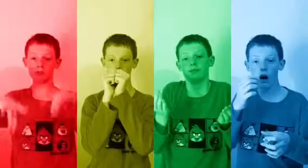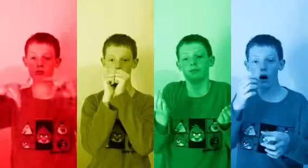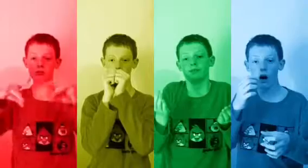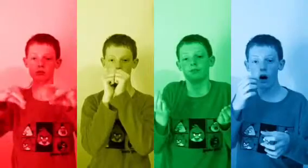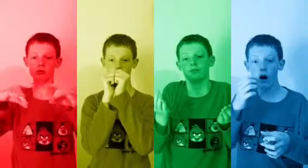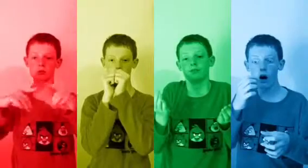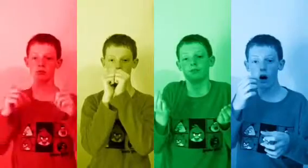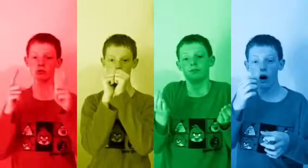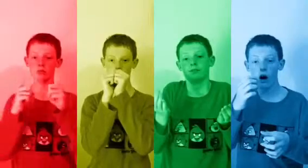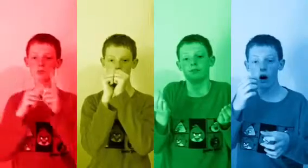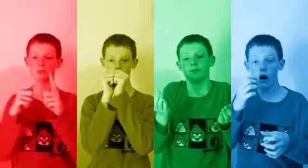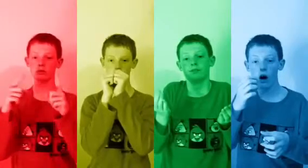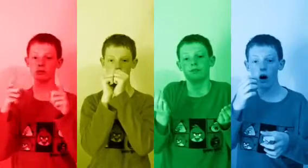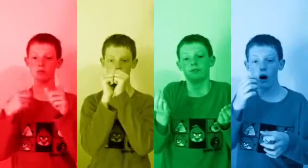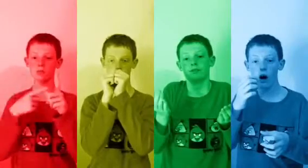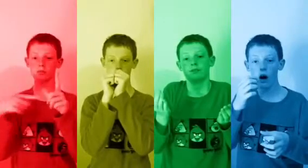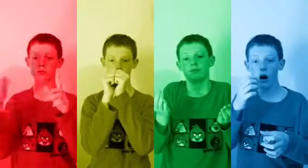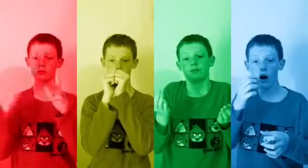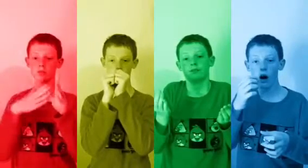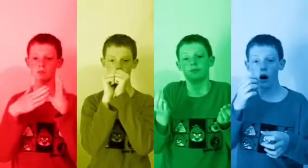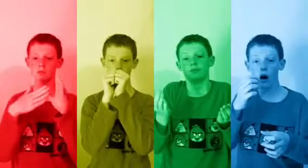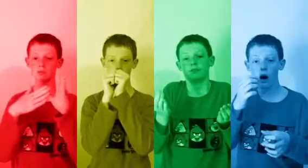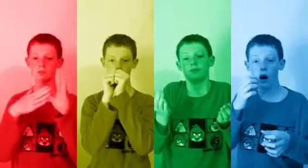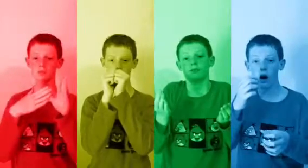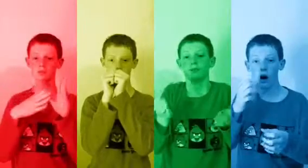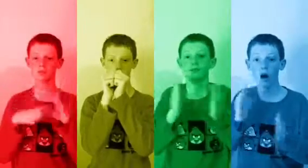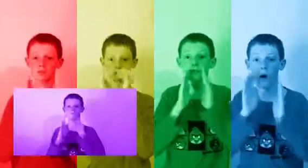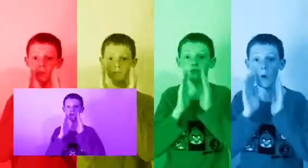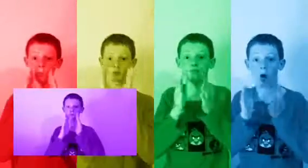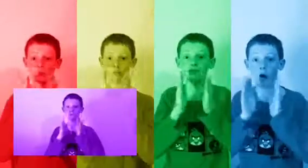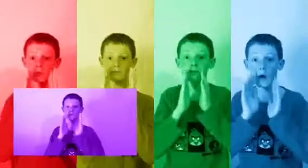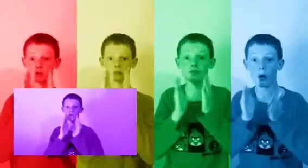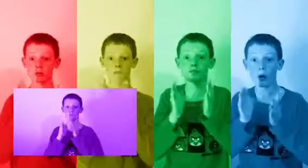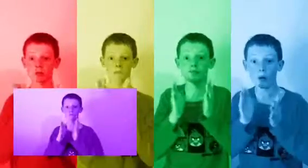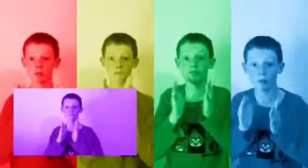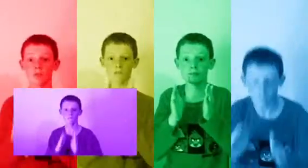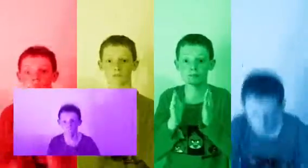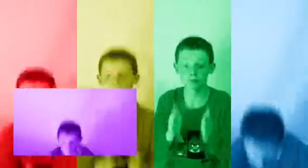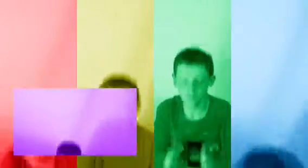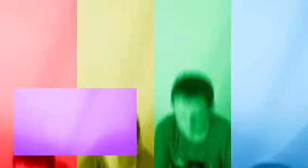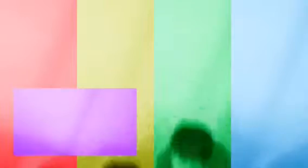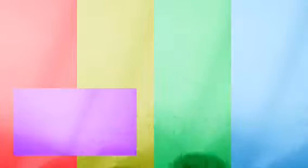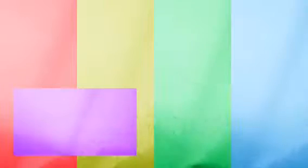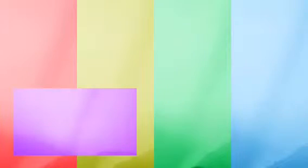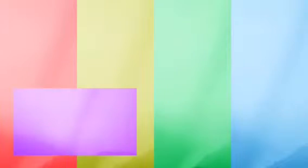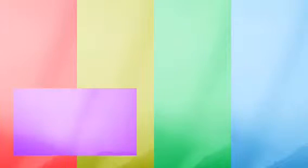Australia to meet aboriginals, what a hoot!